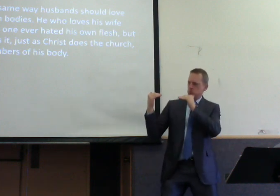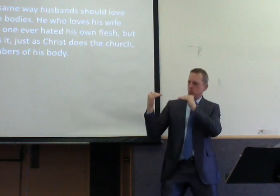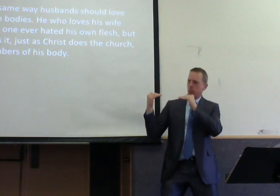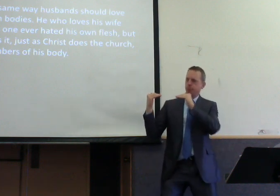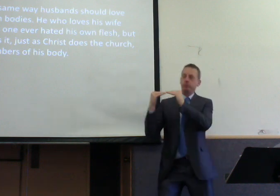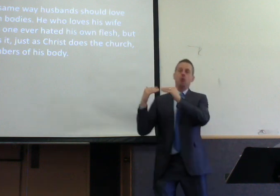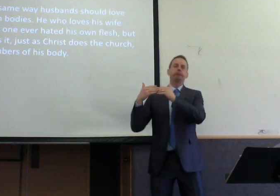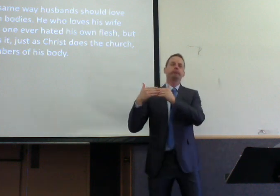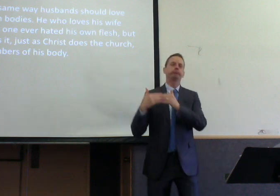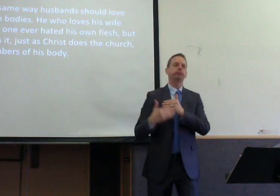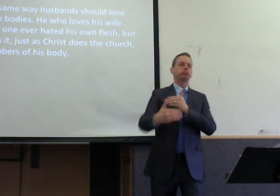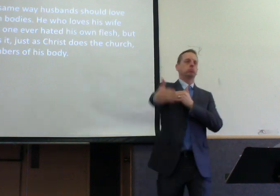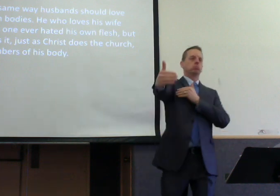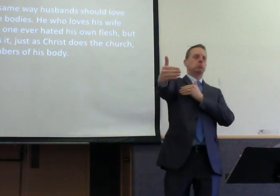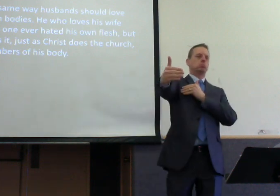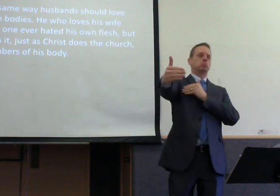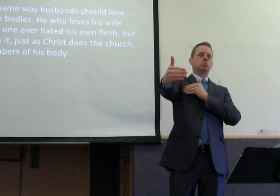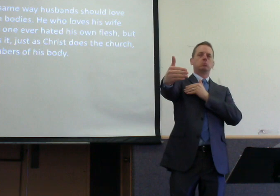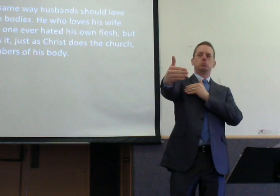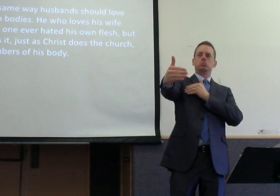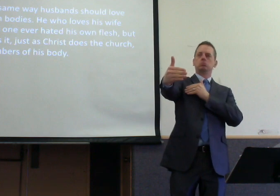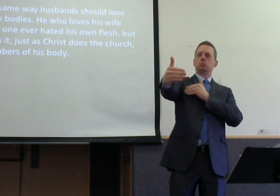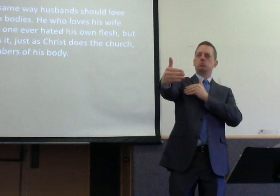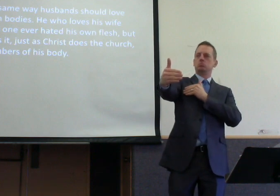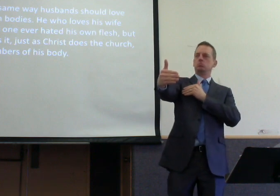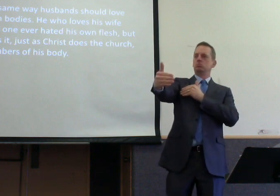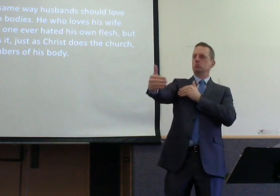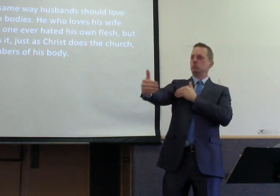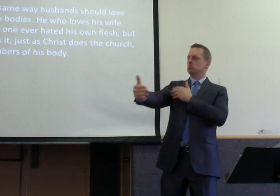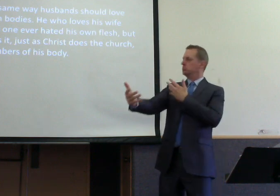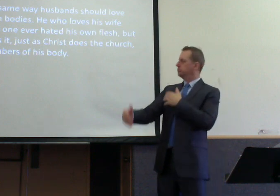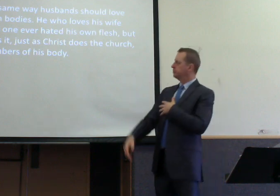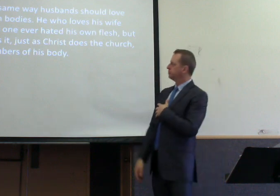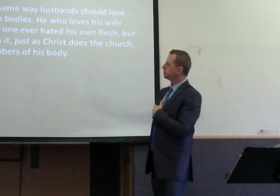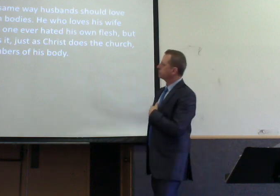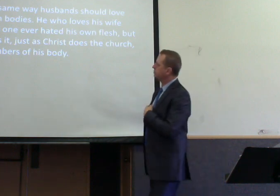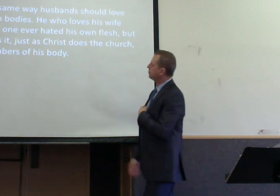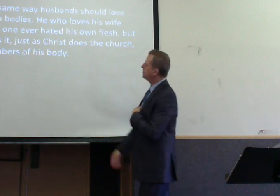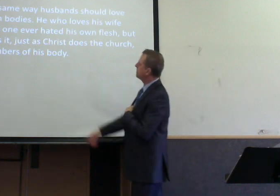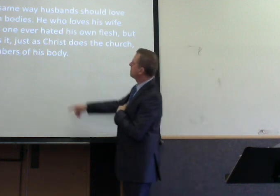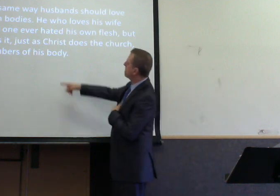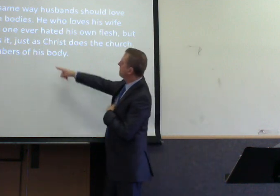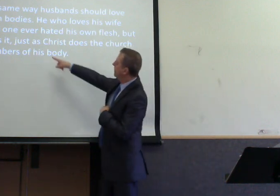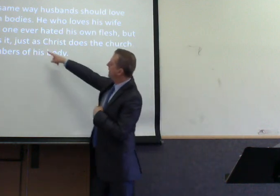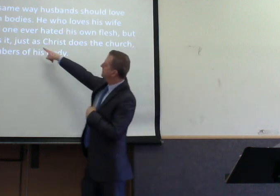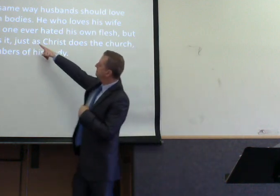So it's not very easy to try to satisfy you, but you have to look at it.